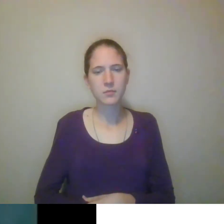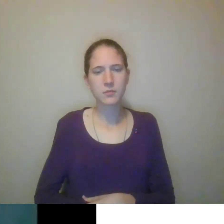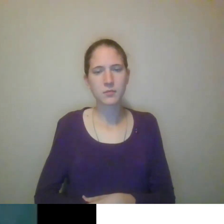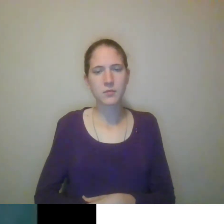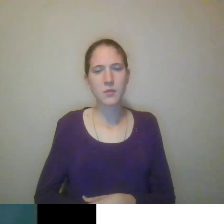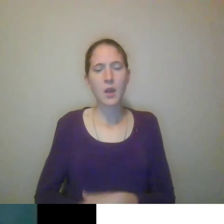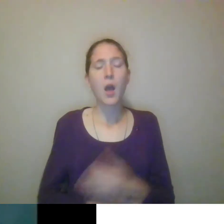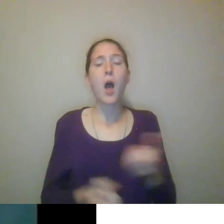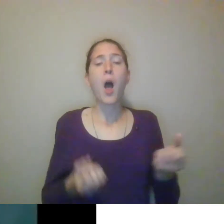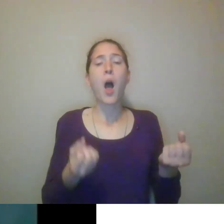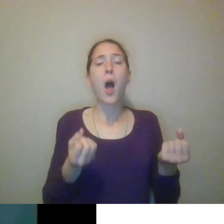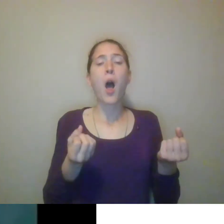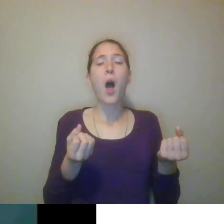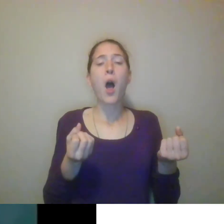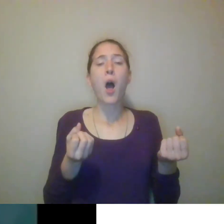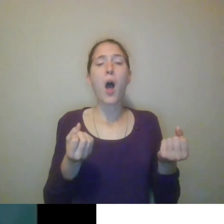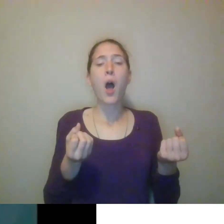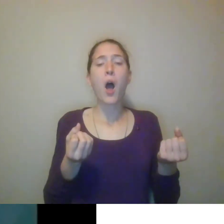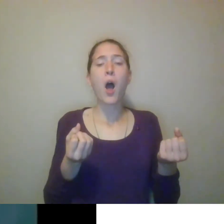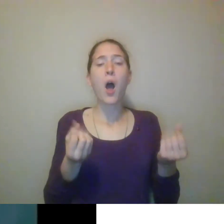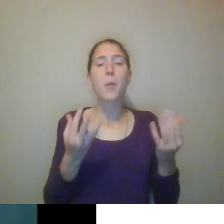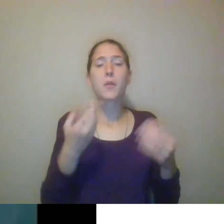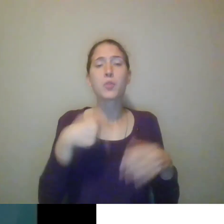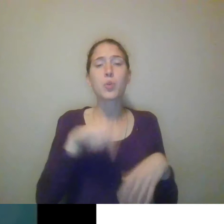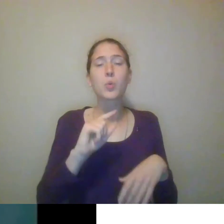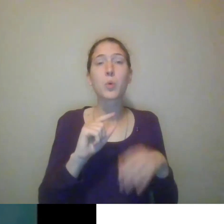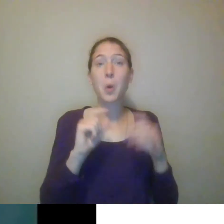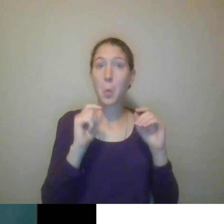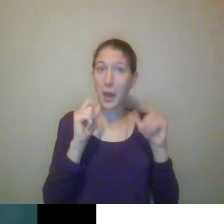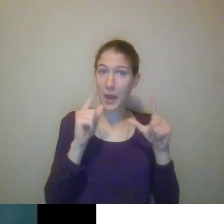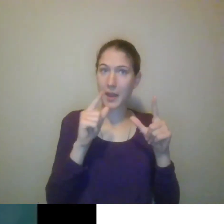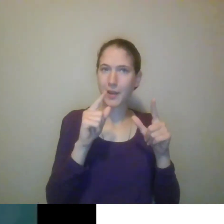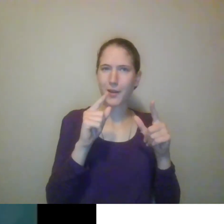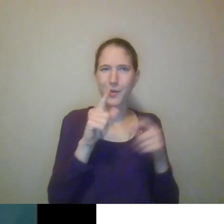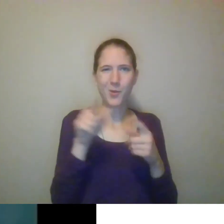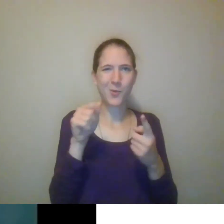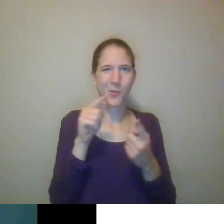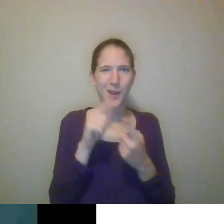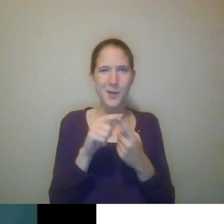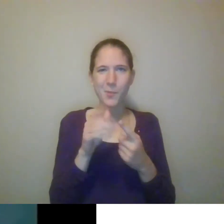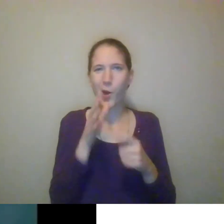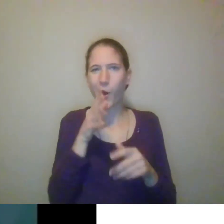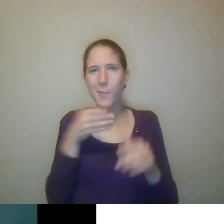How many people were awake and saw their mother put the turkey in the oven?